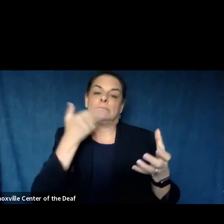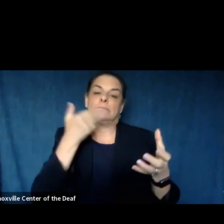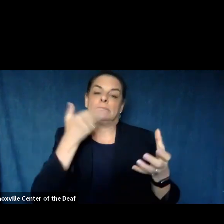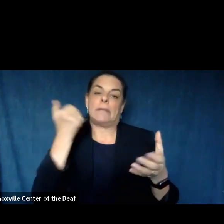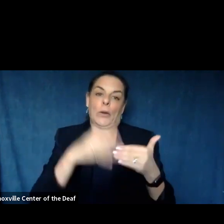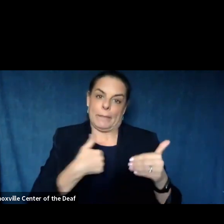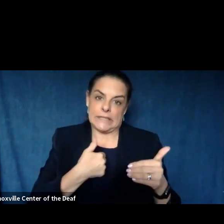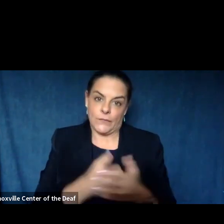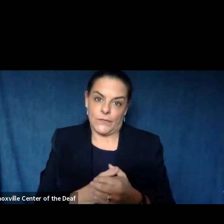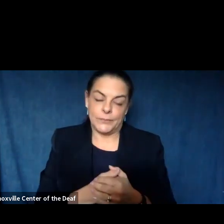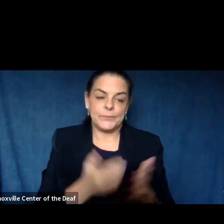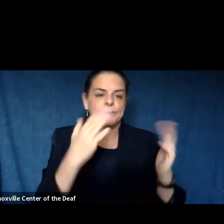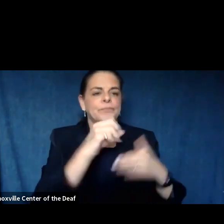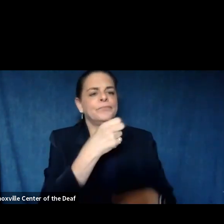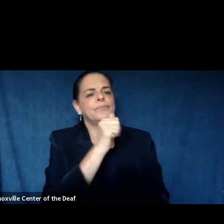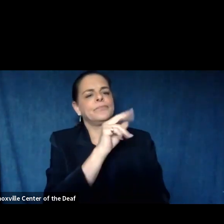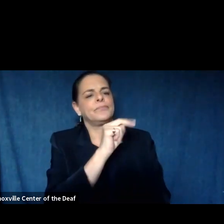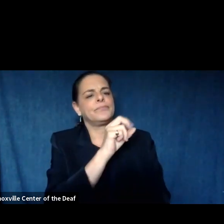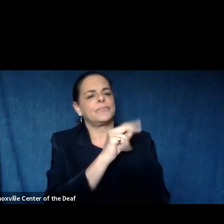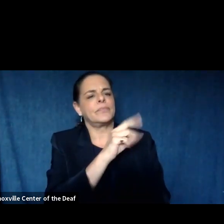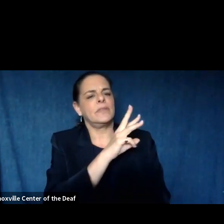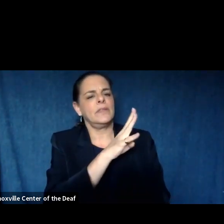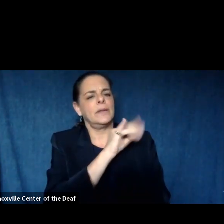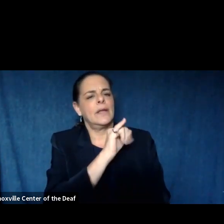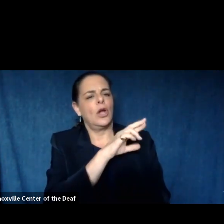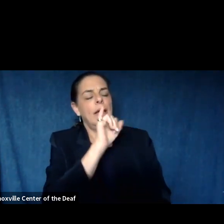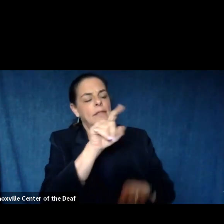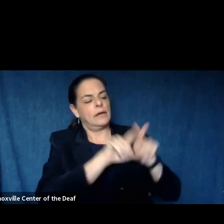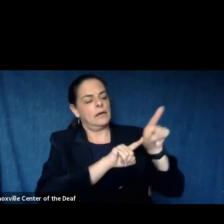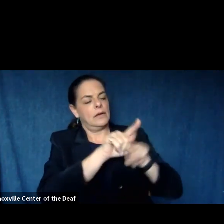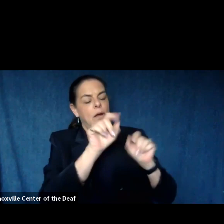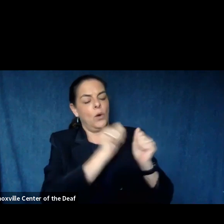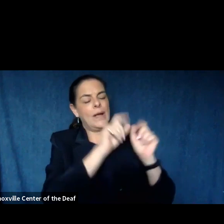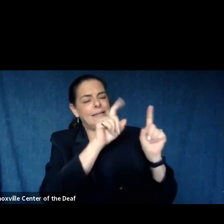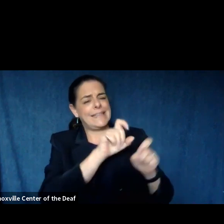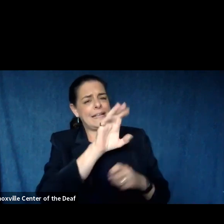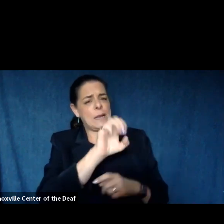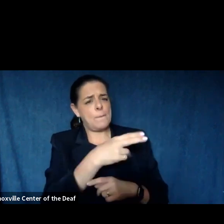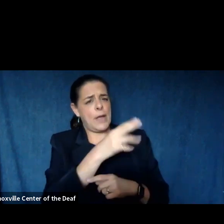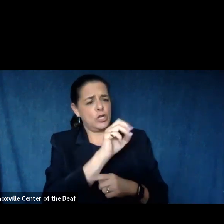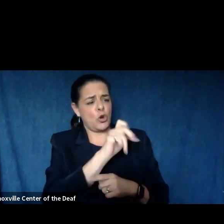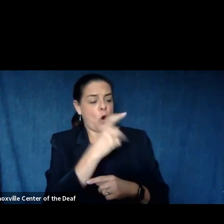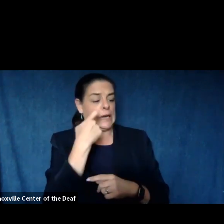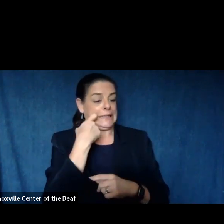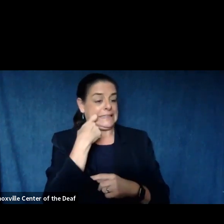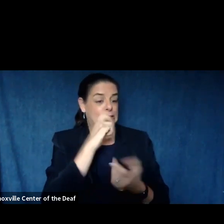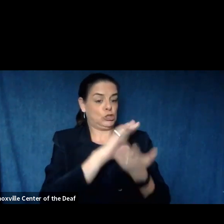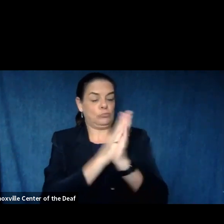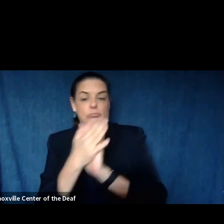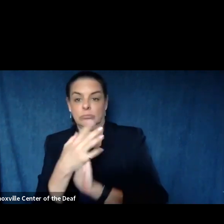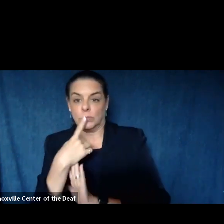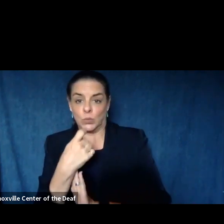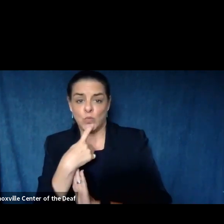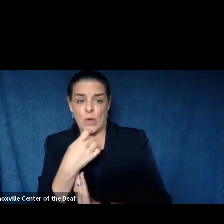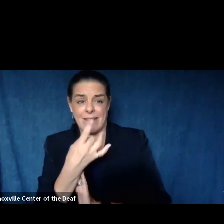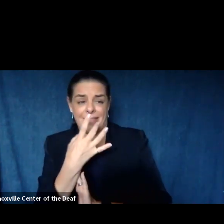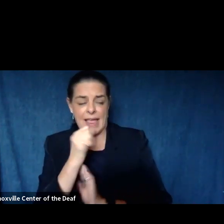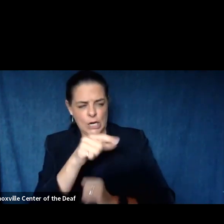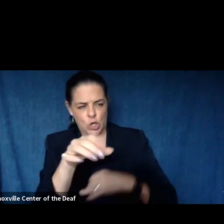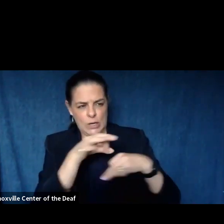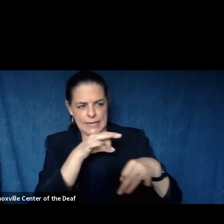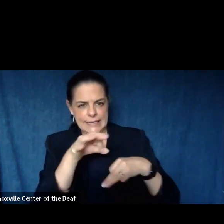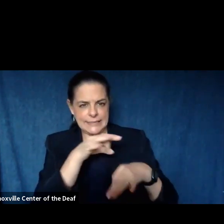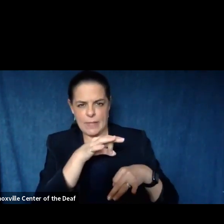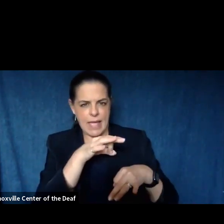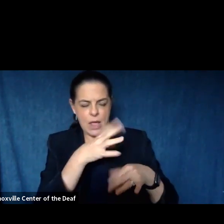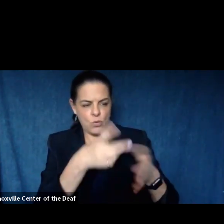with WBIR, the asterisk associated with the testing benchmark, which recently moved to a red light. Can you explain the